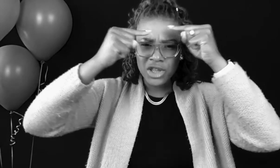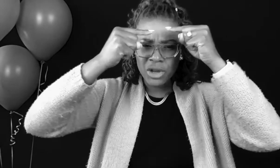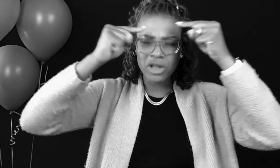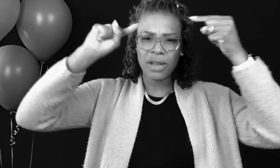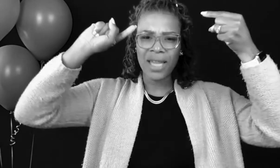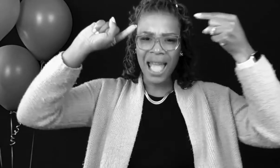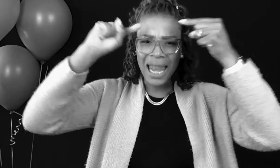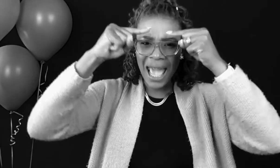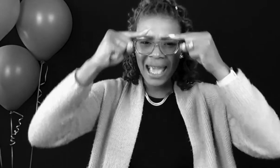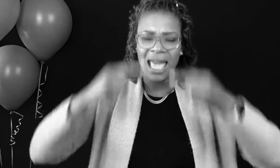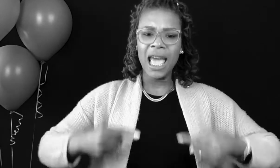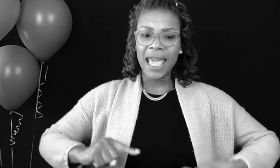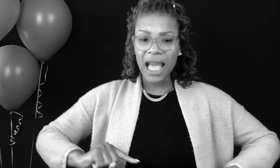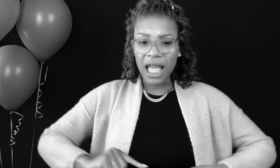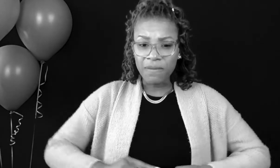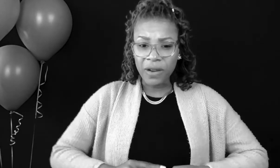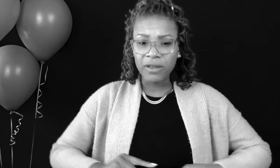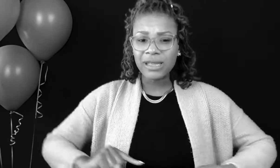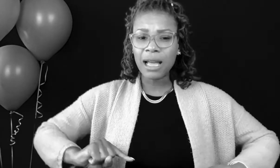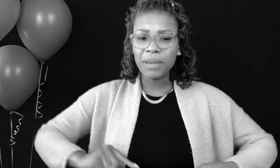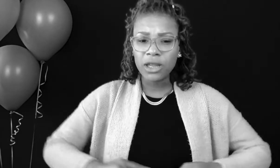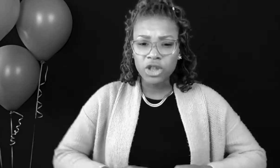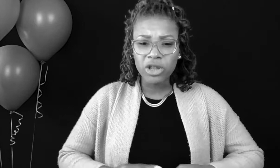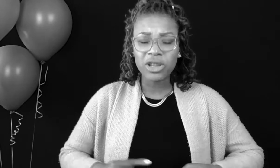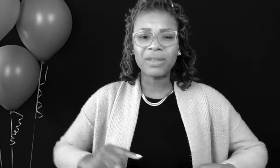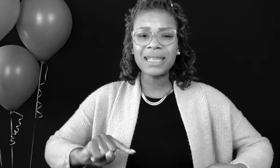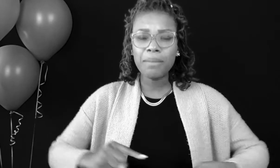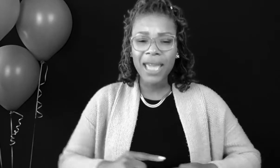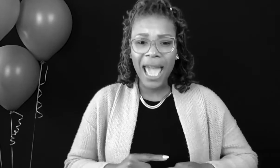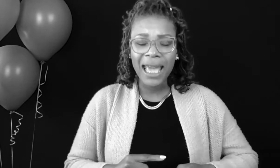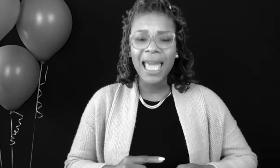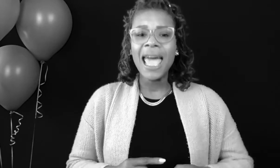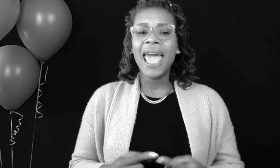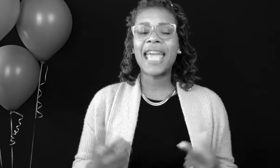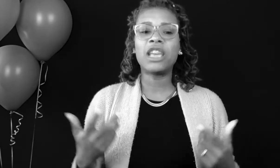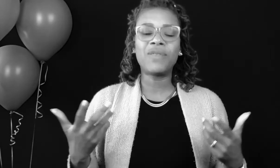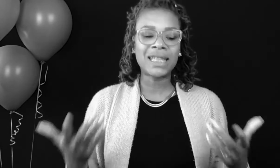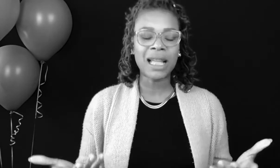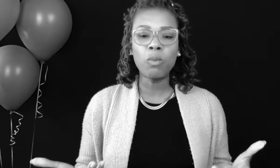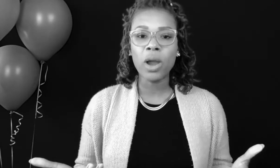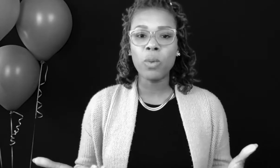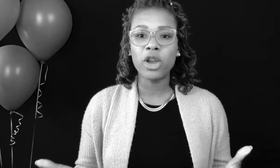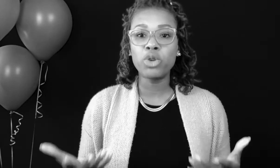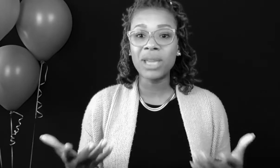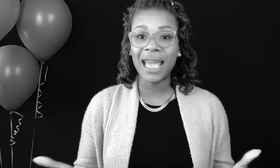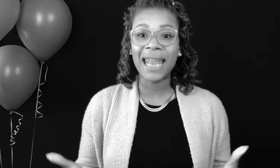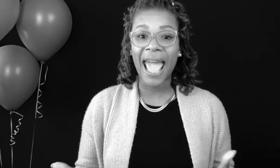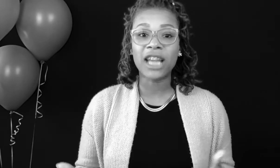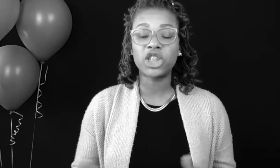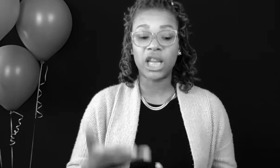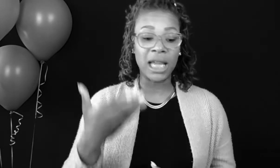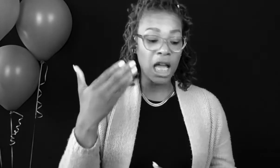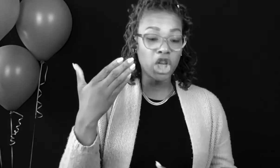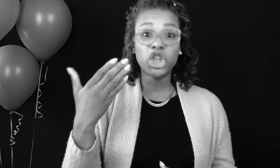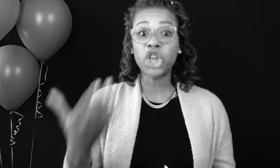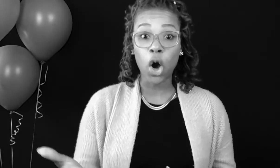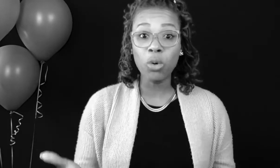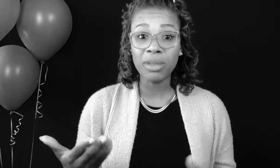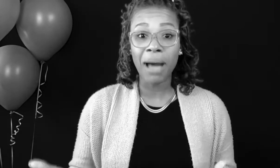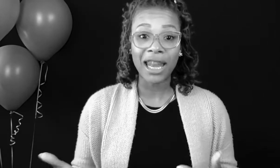you have a headache, in front of your tummy to show that you have a tummy ache. And if it's somewhere where you can't actually show the body part,